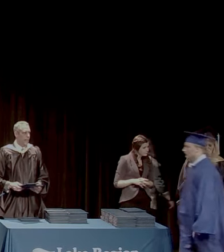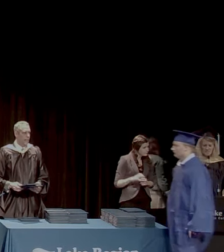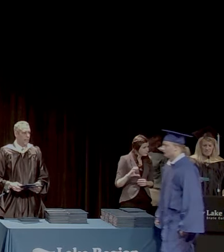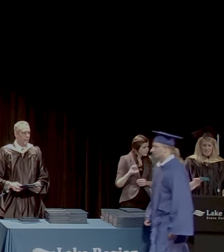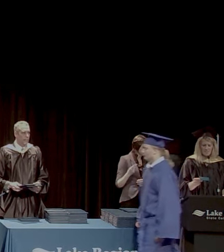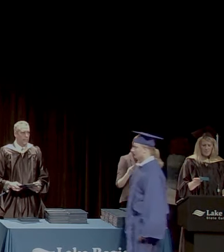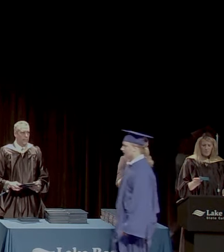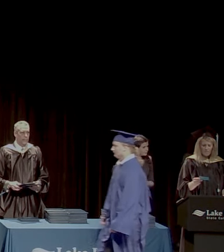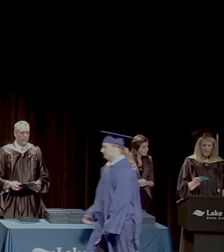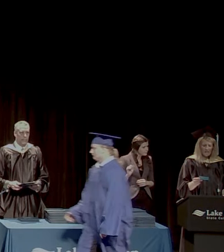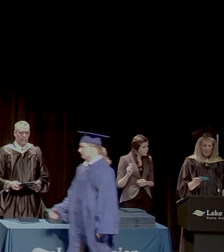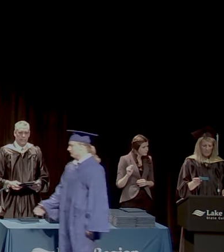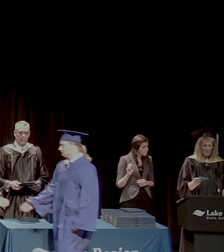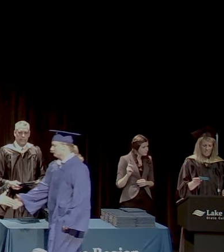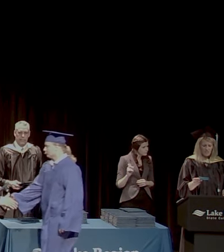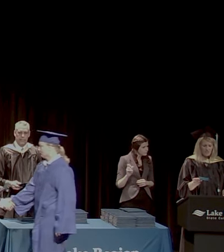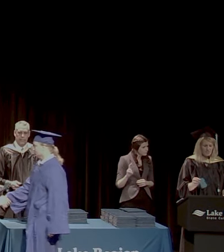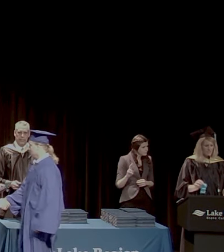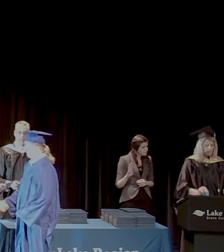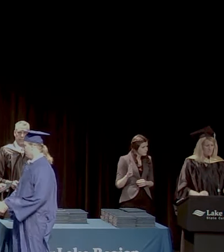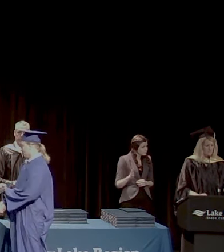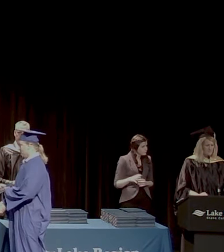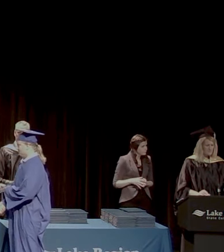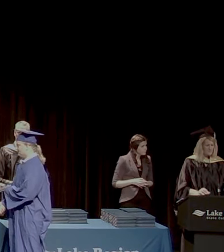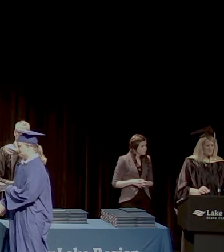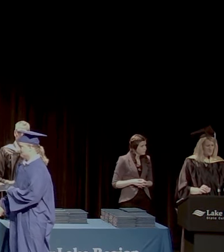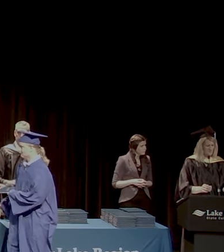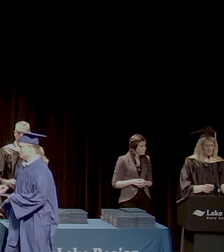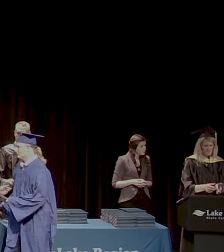Christopher Booker, Diploma, Automotive Technology.